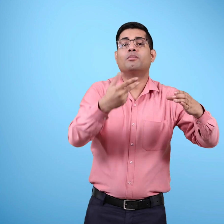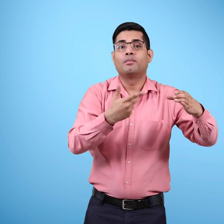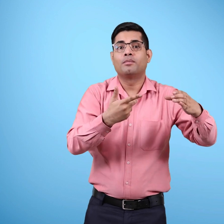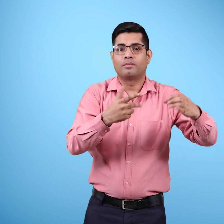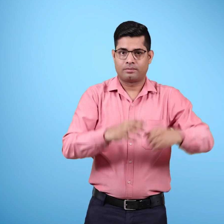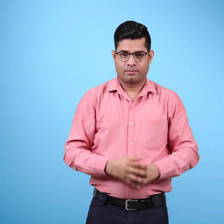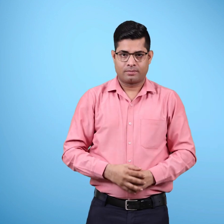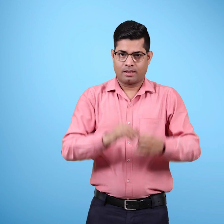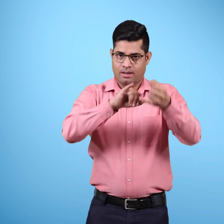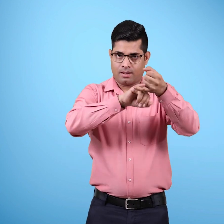Category of plant,